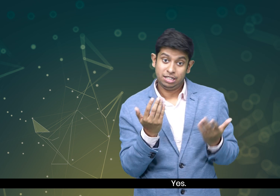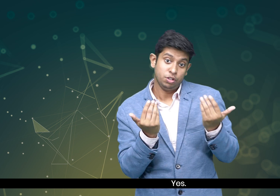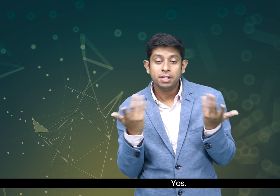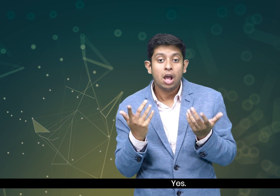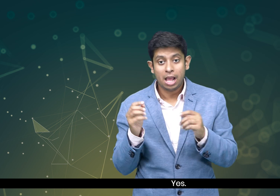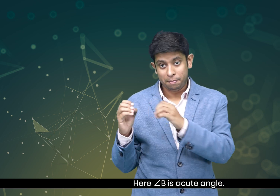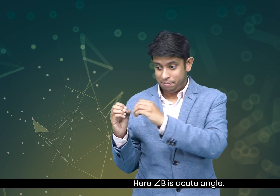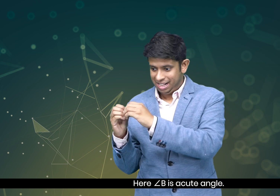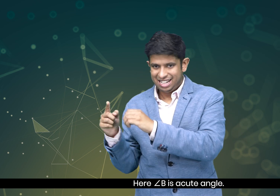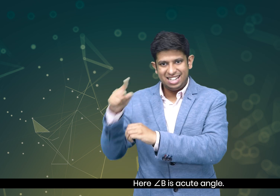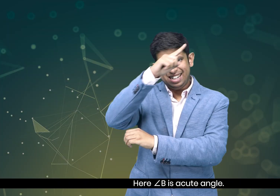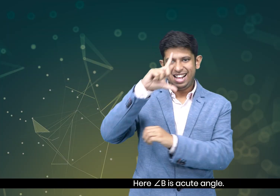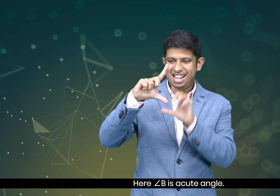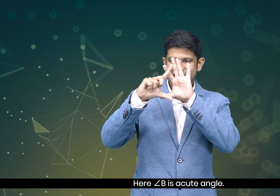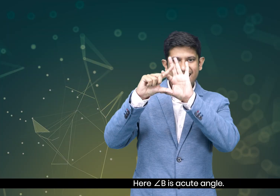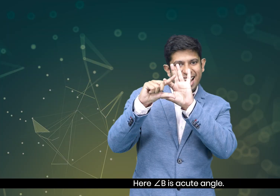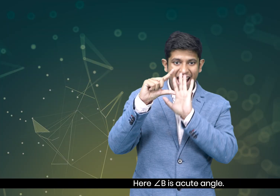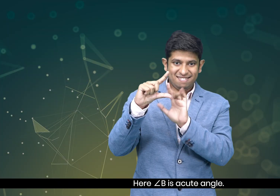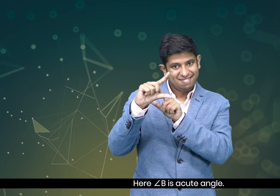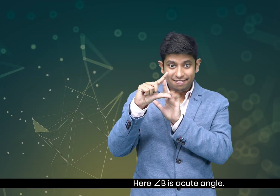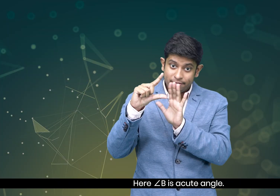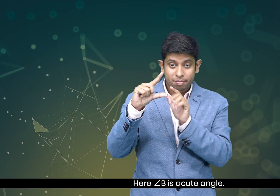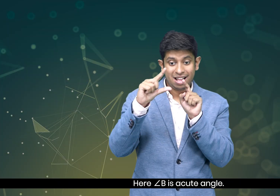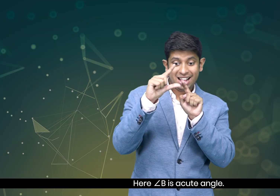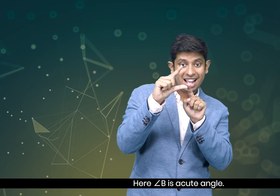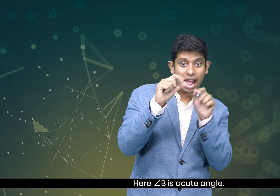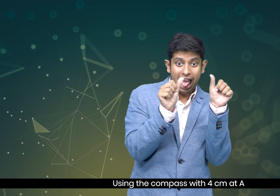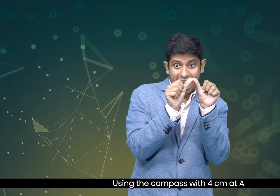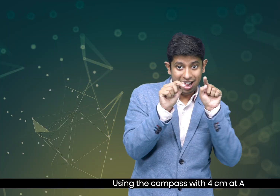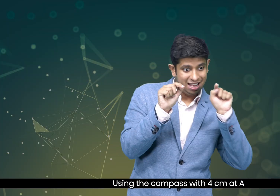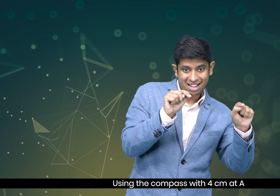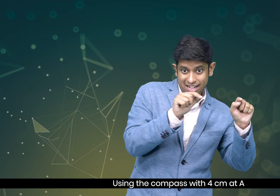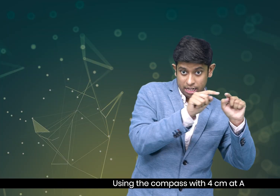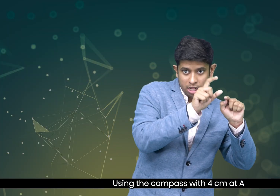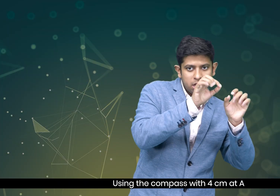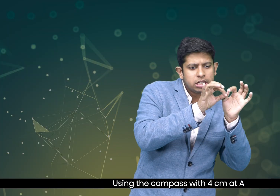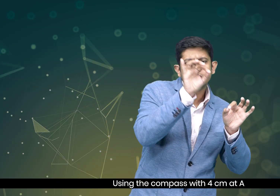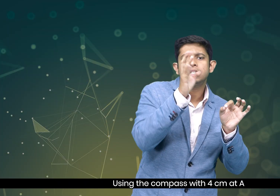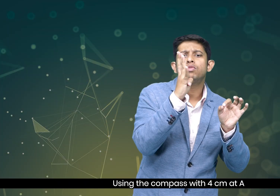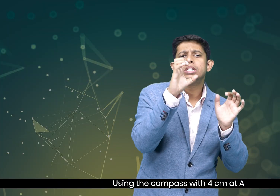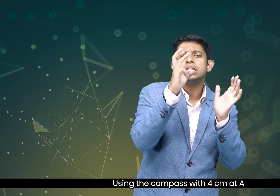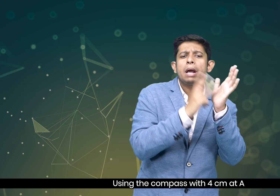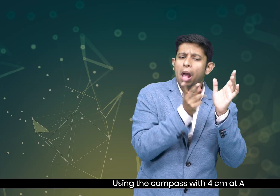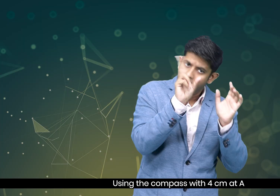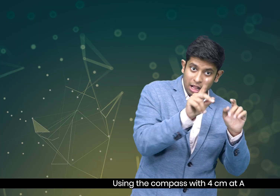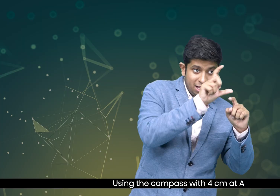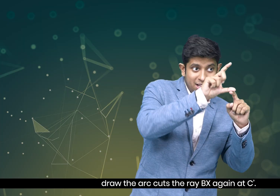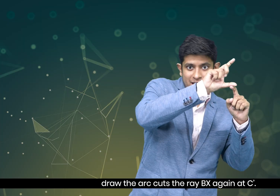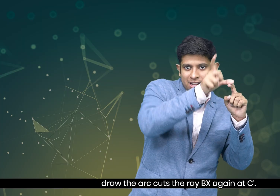Yes, here angle B is acute angle. Using the compass with 4 cm at A, draw the